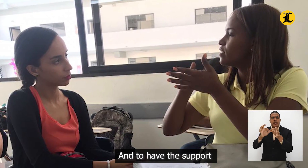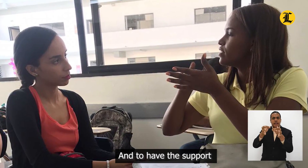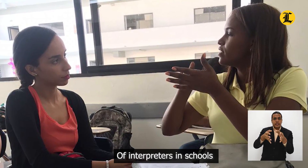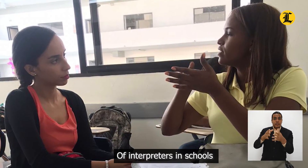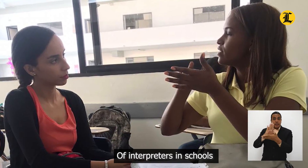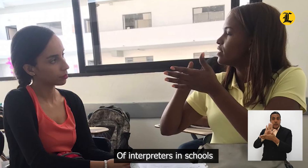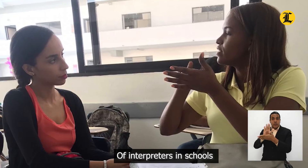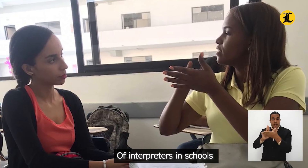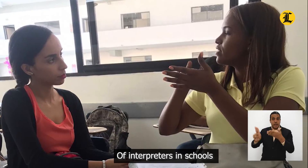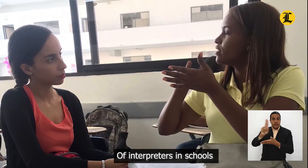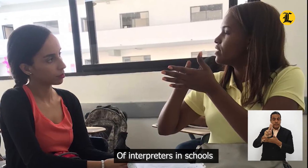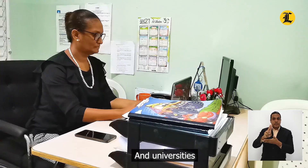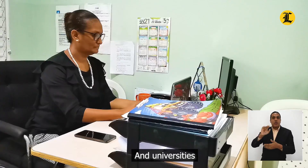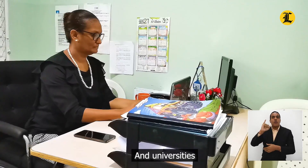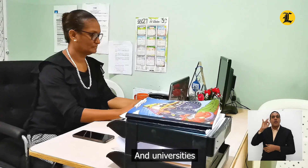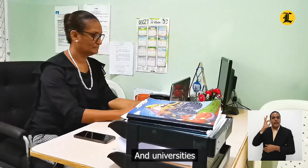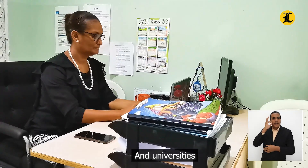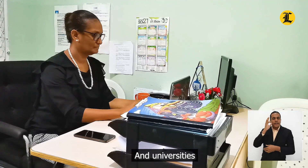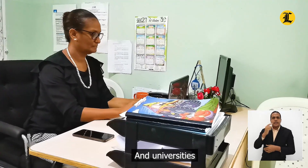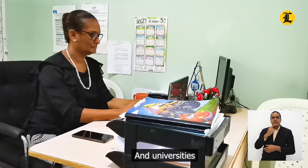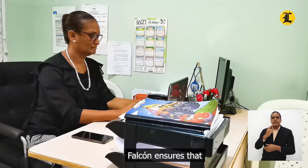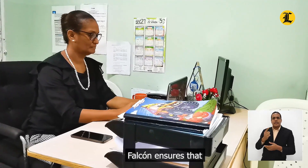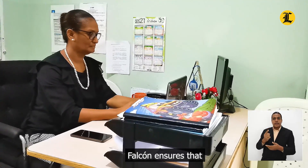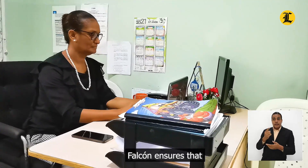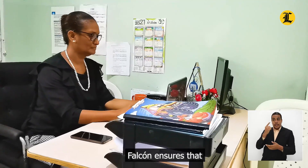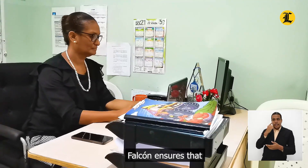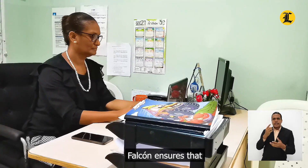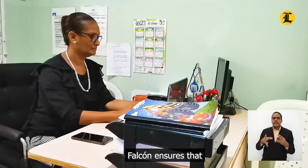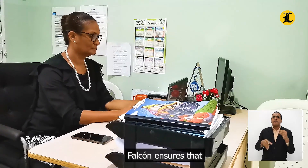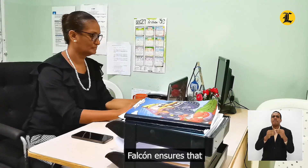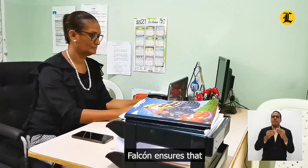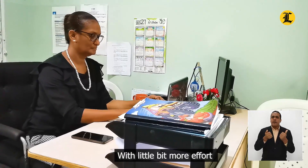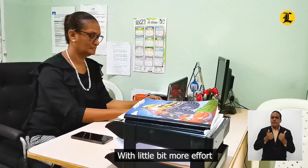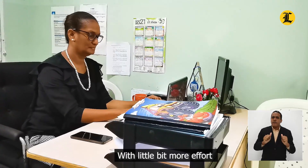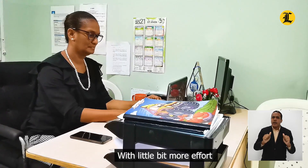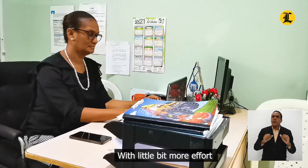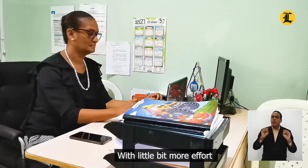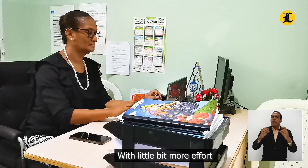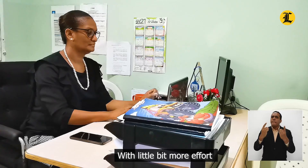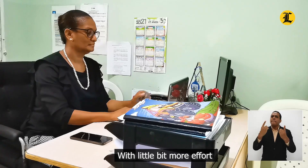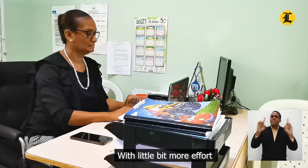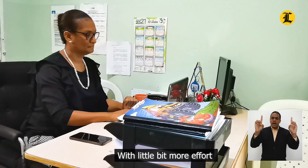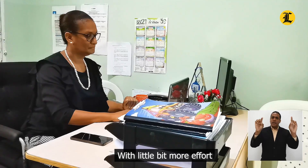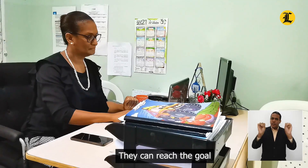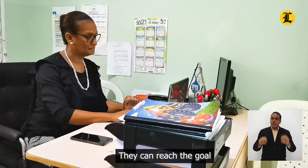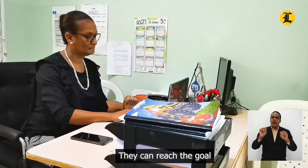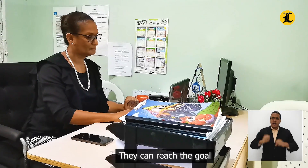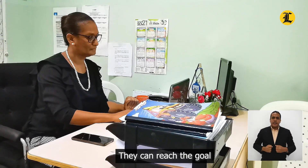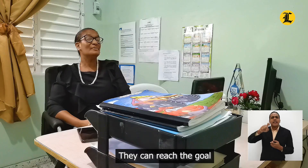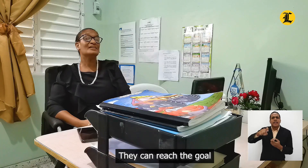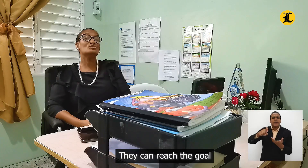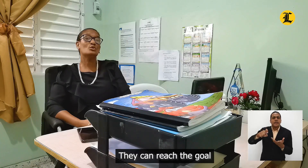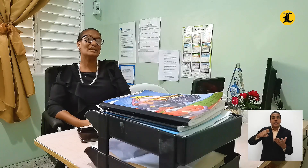the support of interpreters in schools and universities, Falcon ensures that with a little bit more effort,